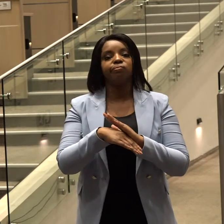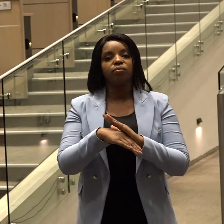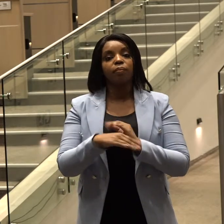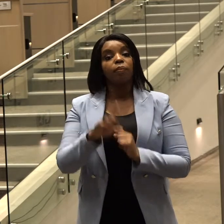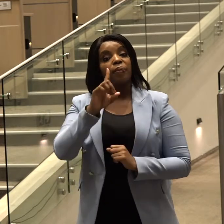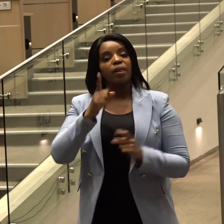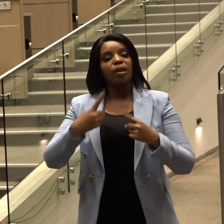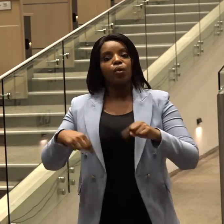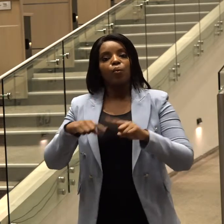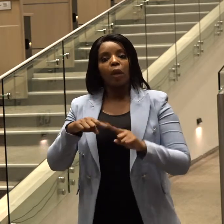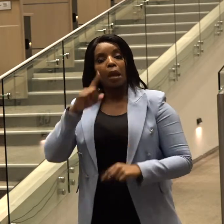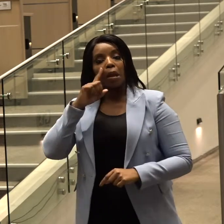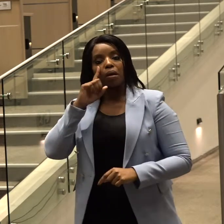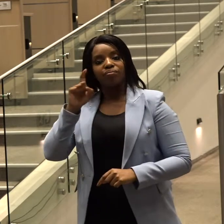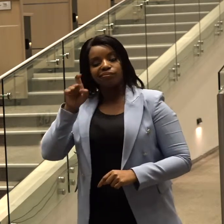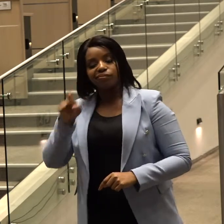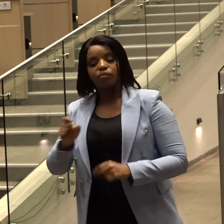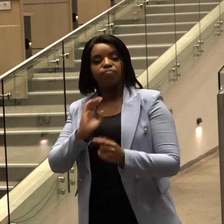vandalism